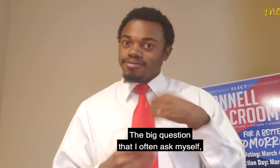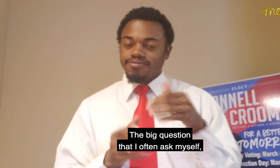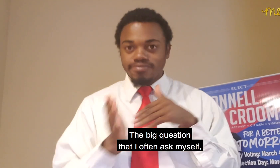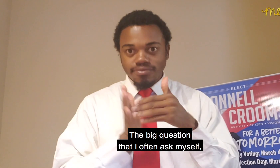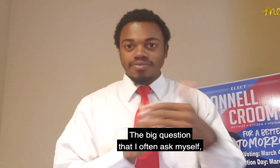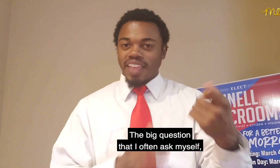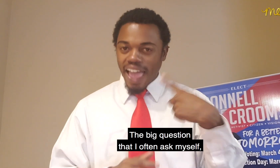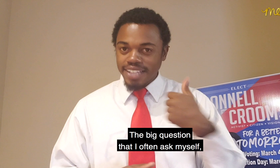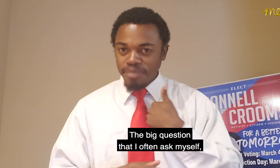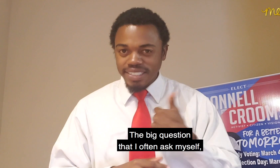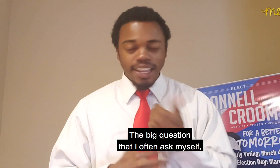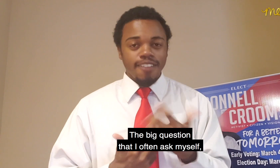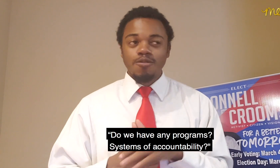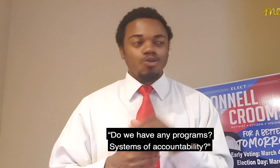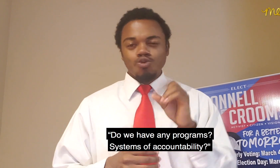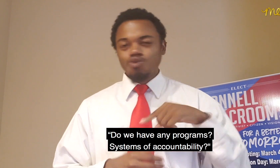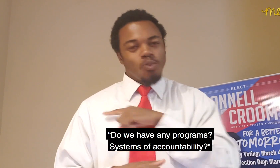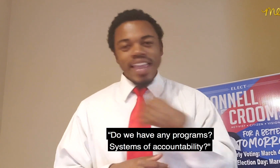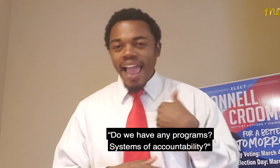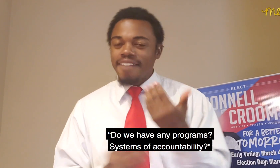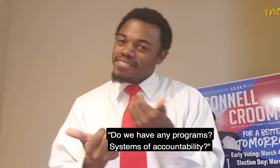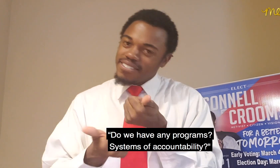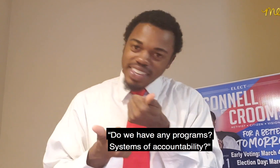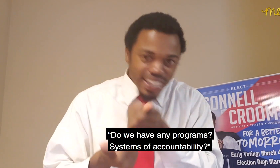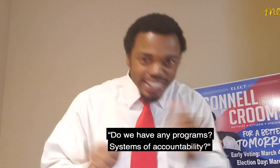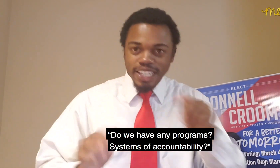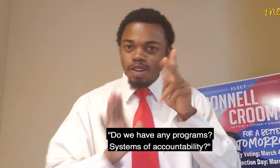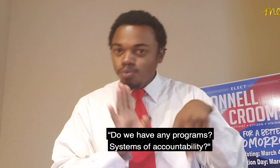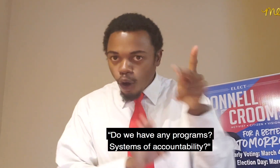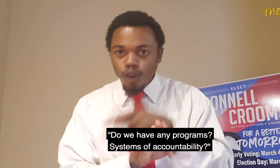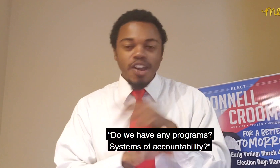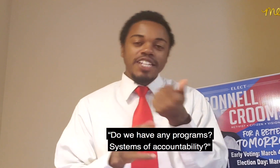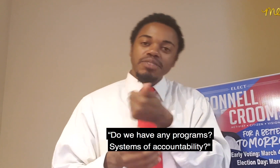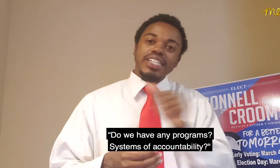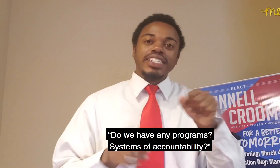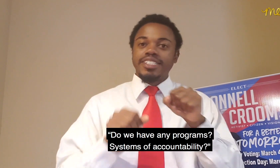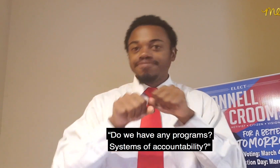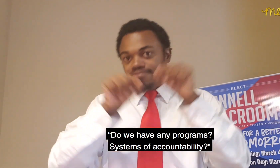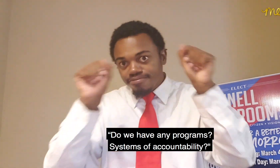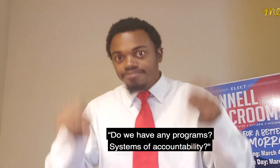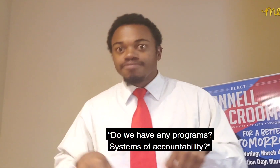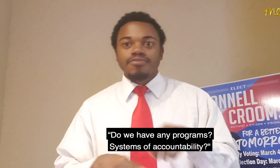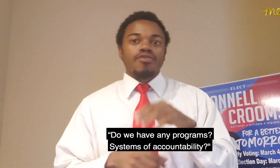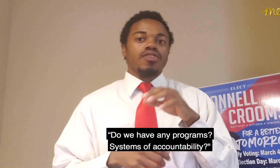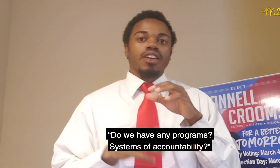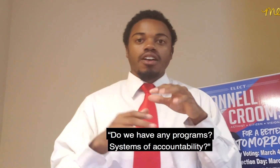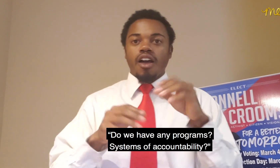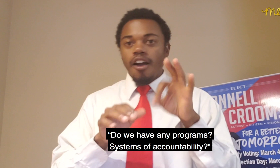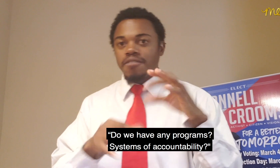often ask myself, do we have any programs, systems of accountability?